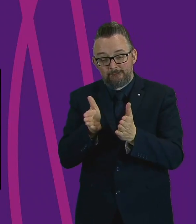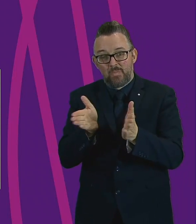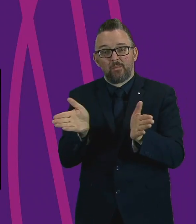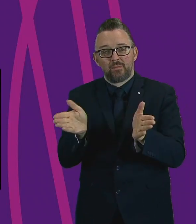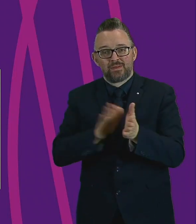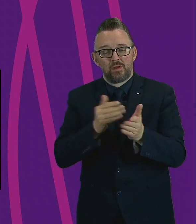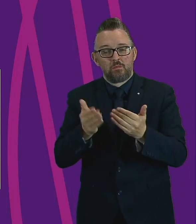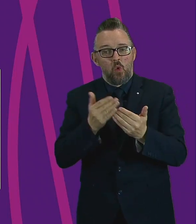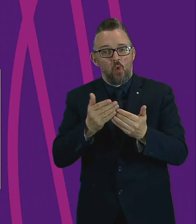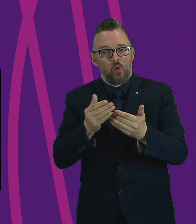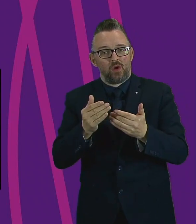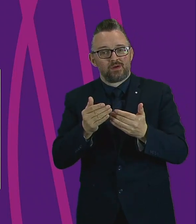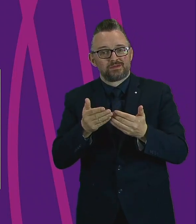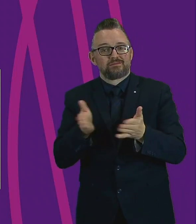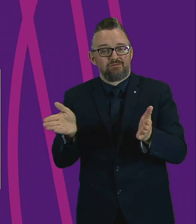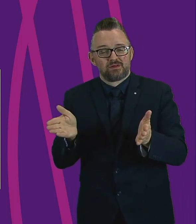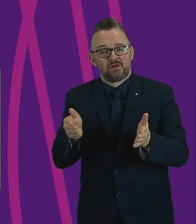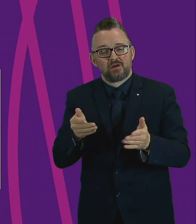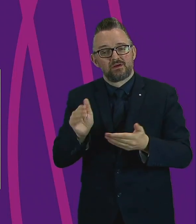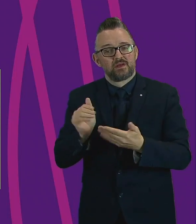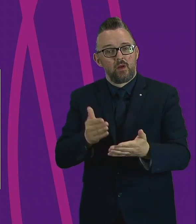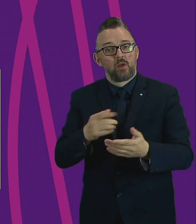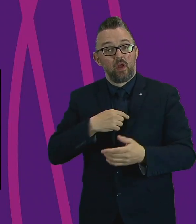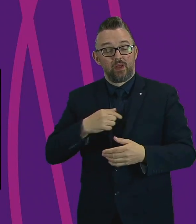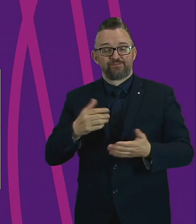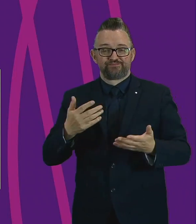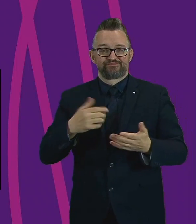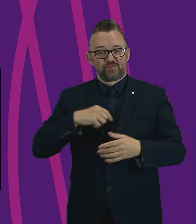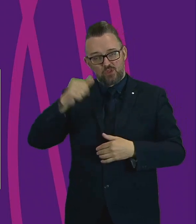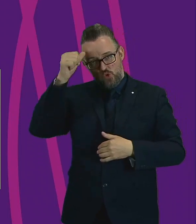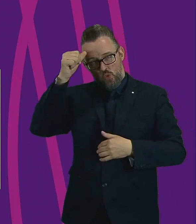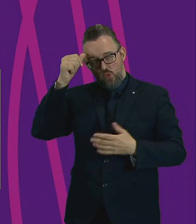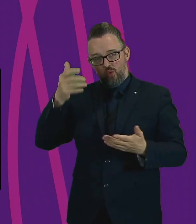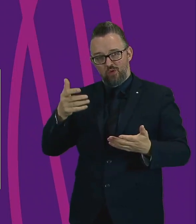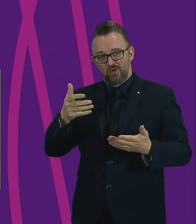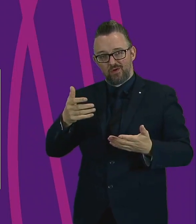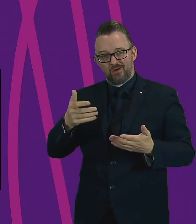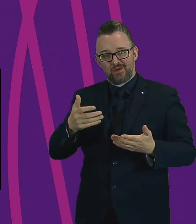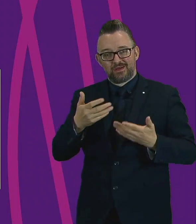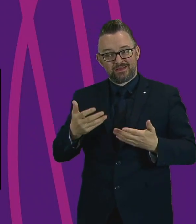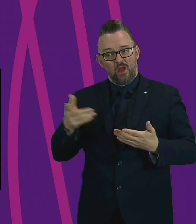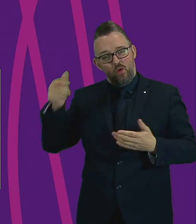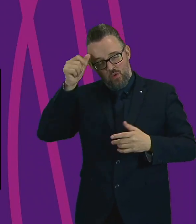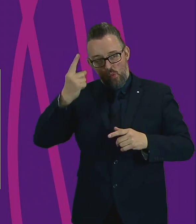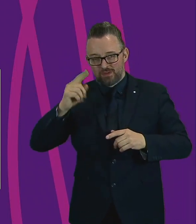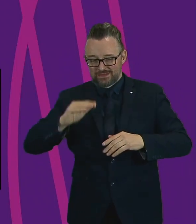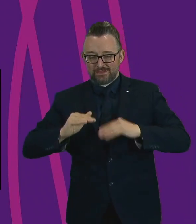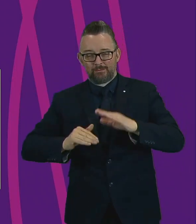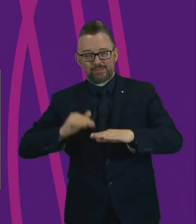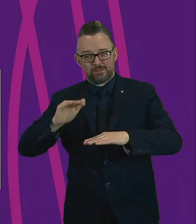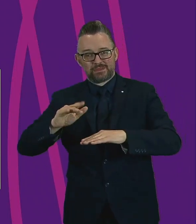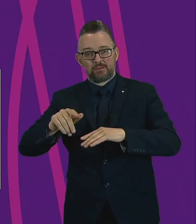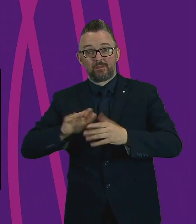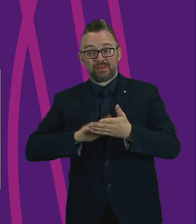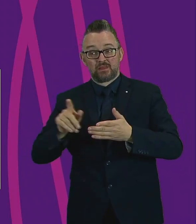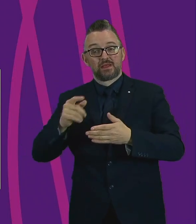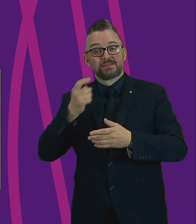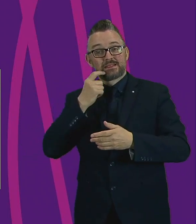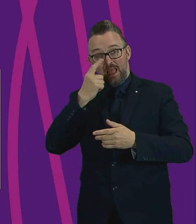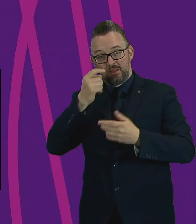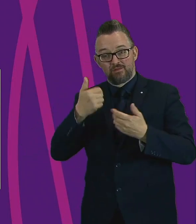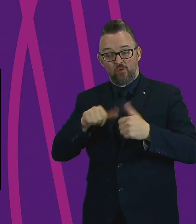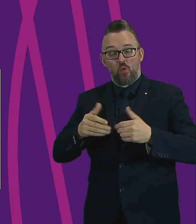that. However, it would be helpful at this stage, and I appreciate we're very much, taking every step as it comes to opening up the services, but